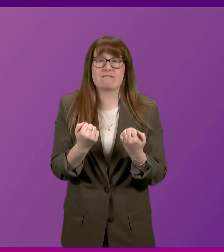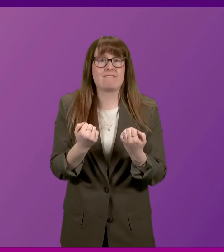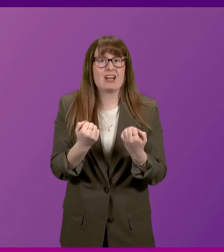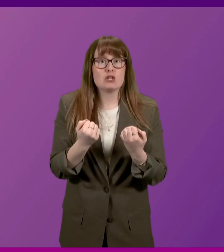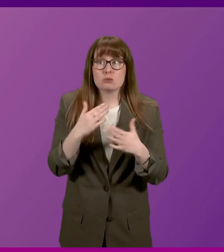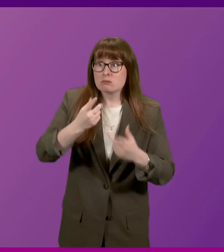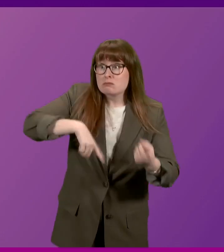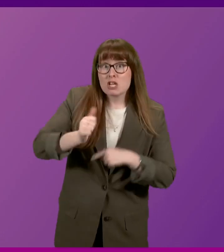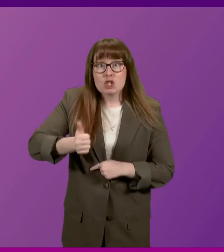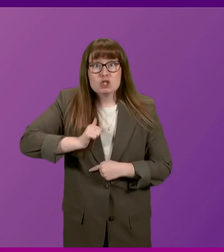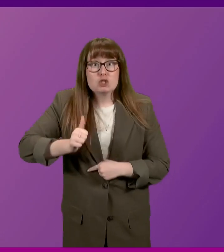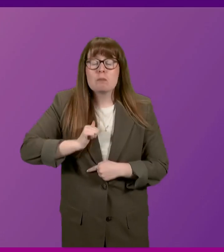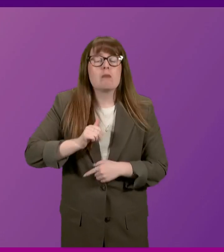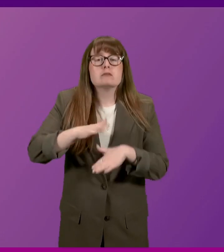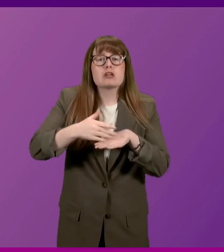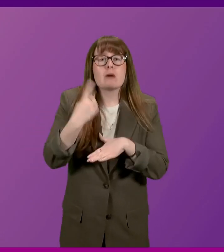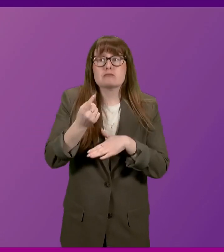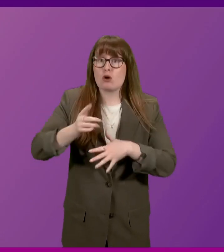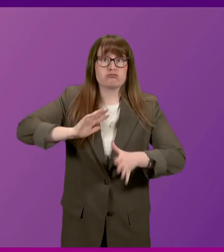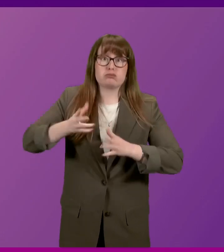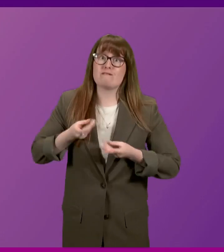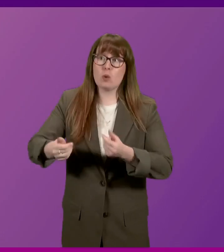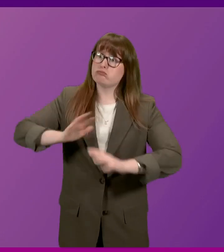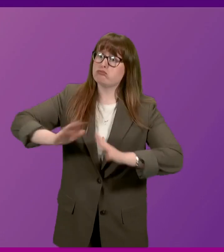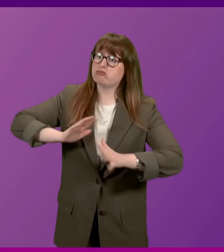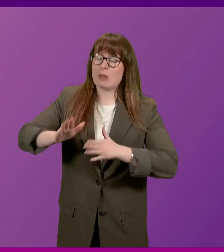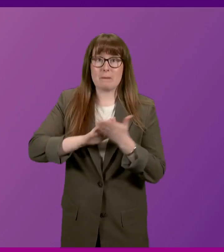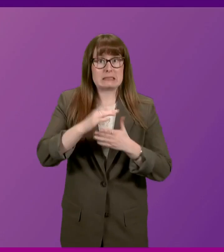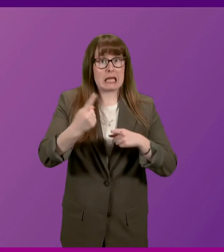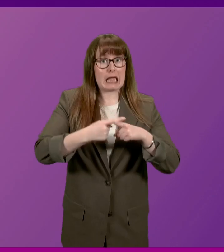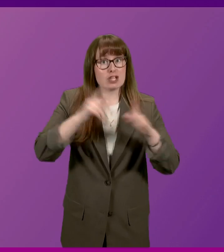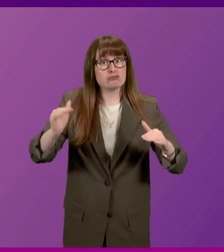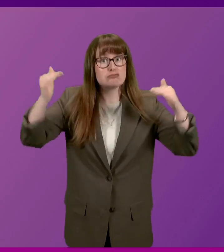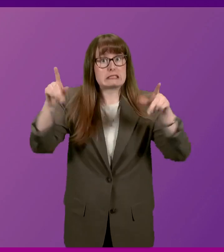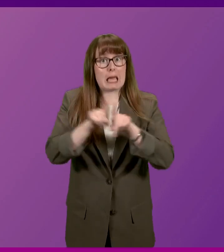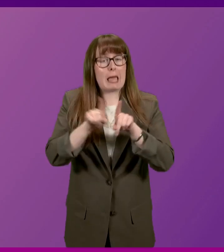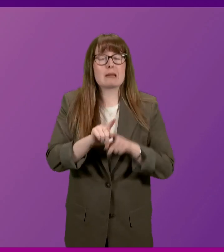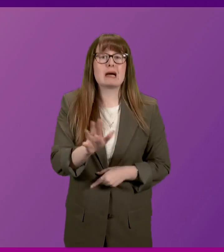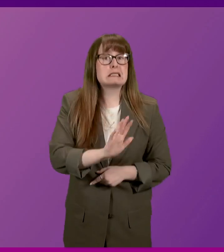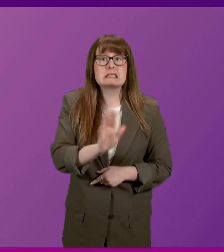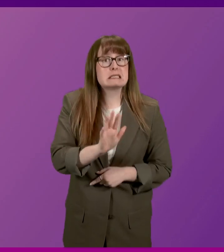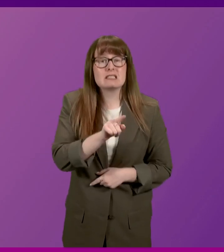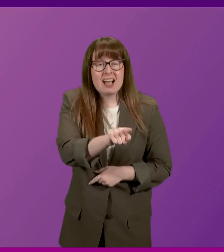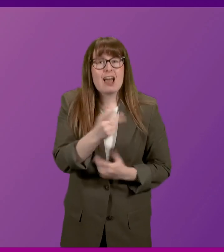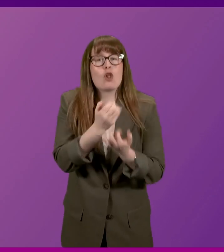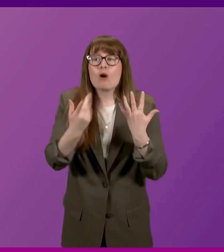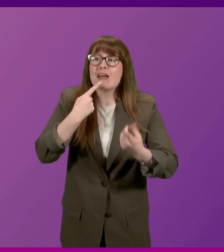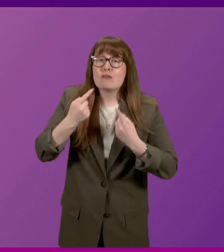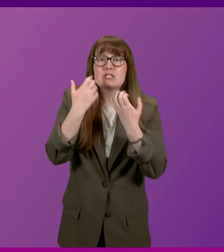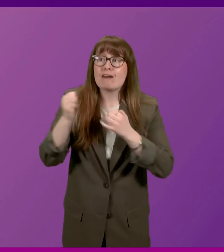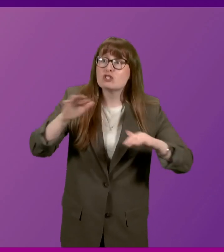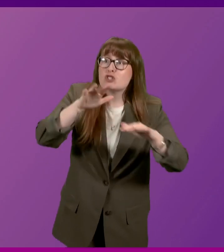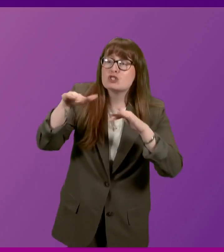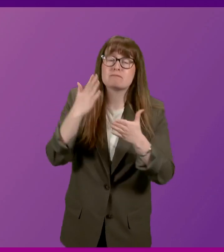can't assume that even if someone is a competent BSL user, they're a competent English user, and a lot of resources and information available is